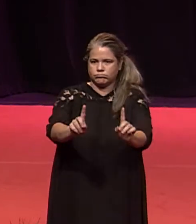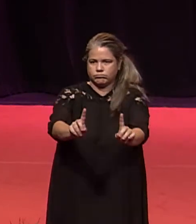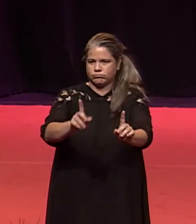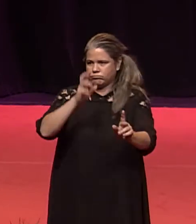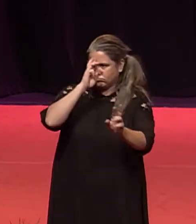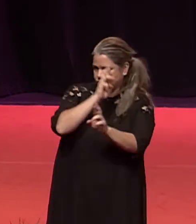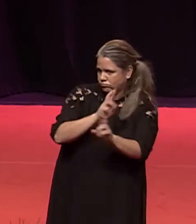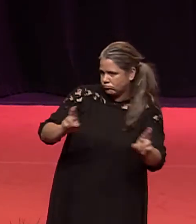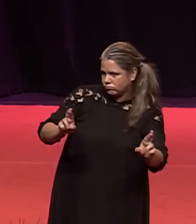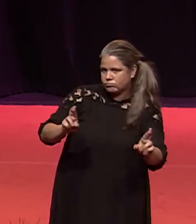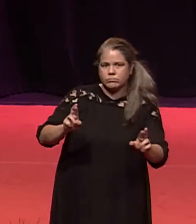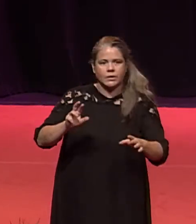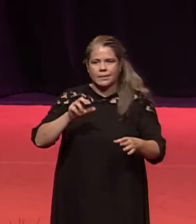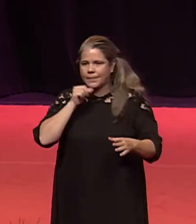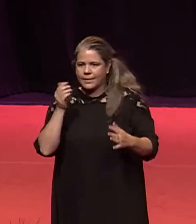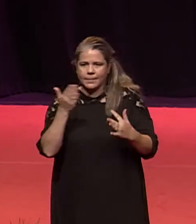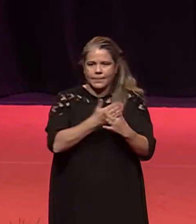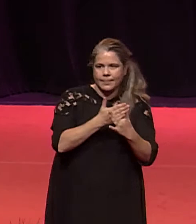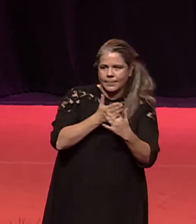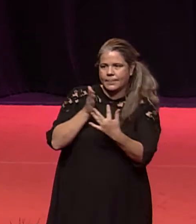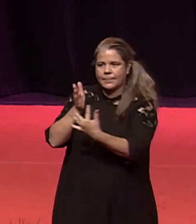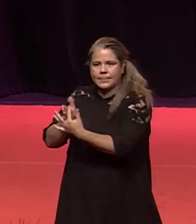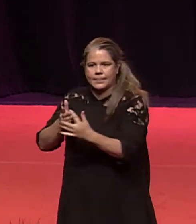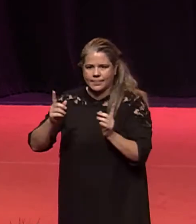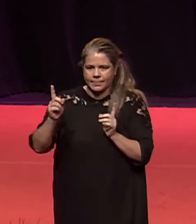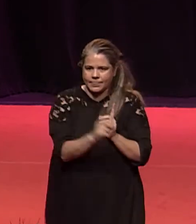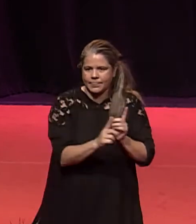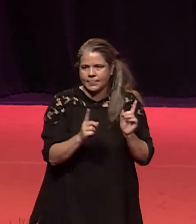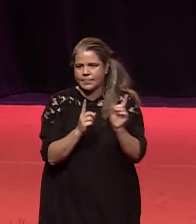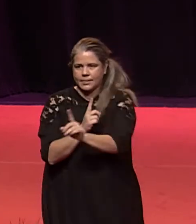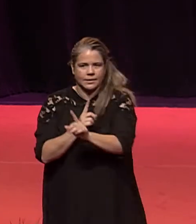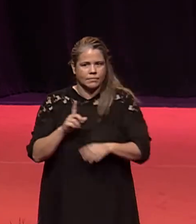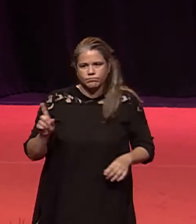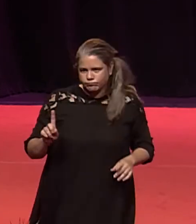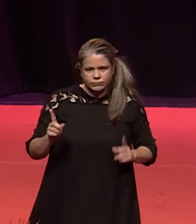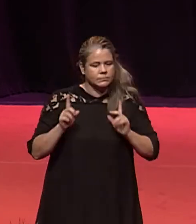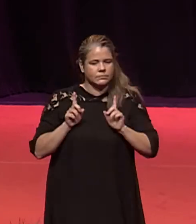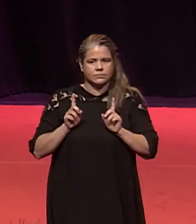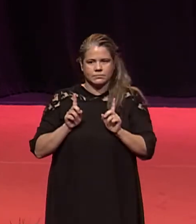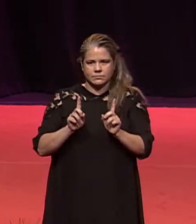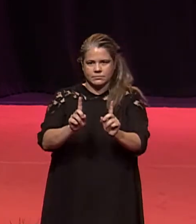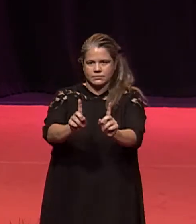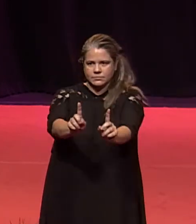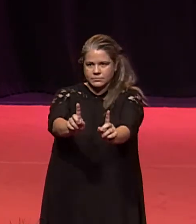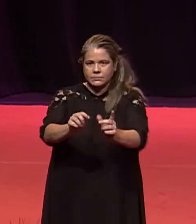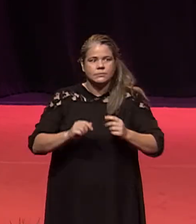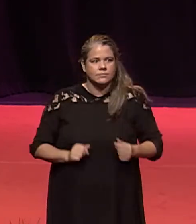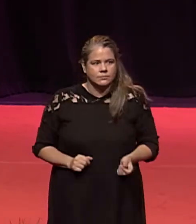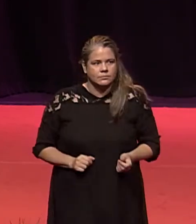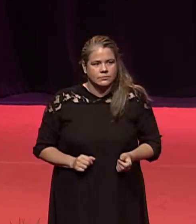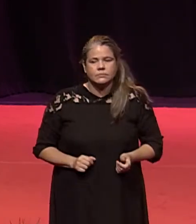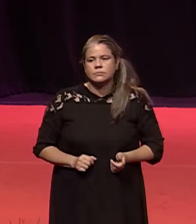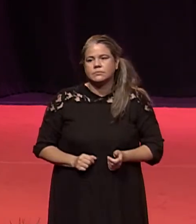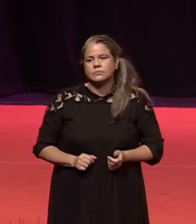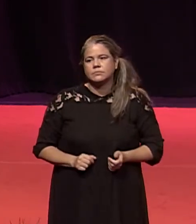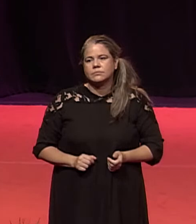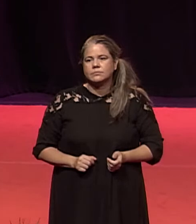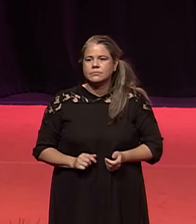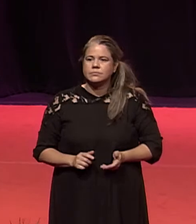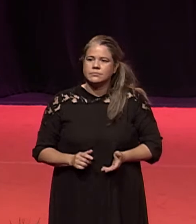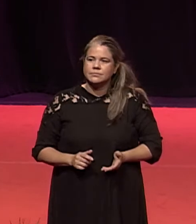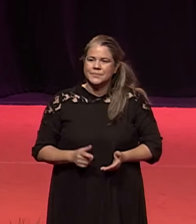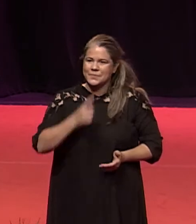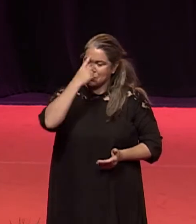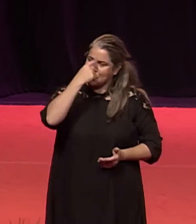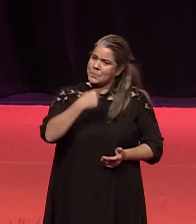or impose their ways or laws on each other, and they would support each other on the paths they were on. So I hope that